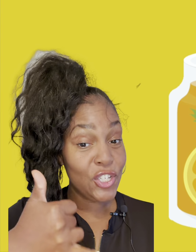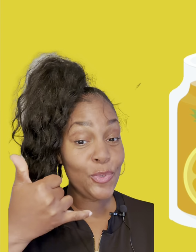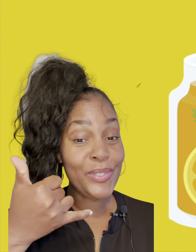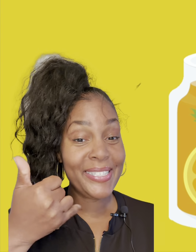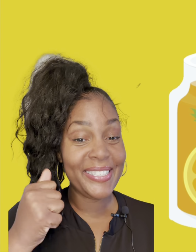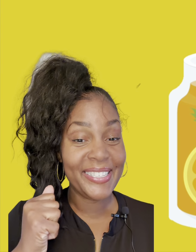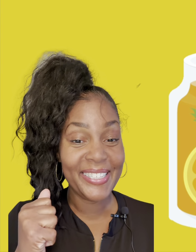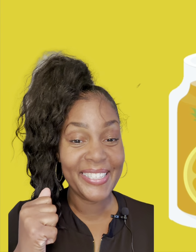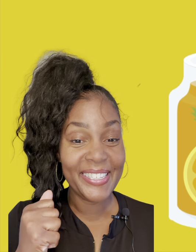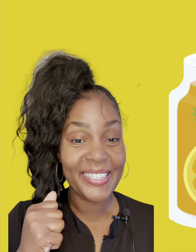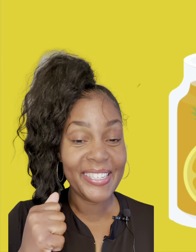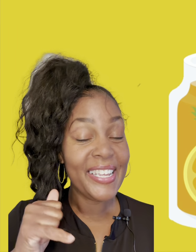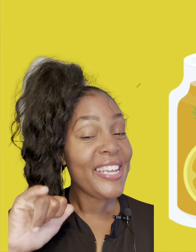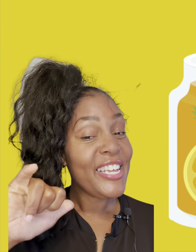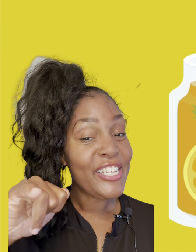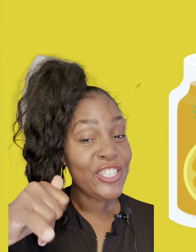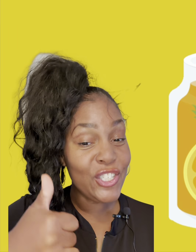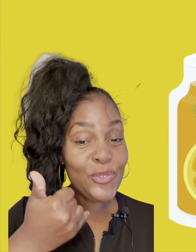juice,